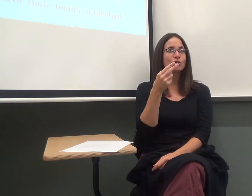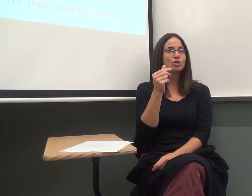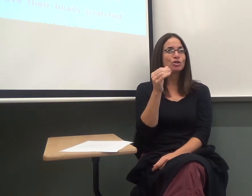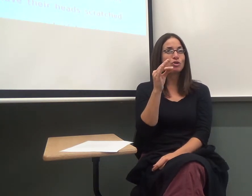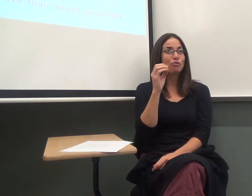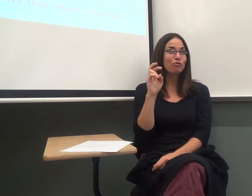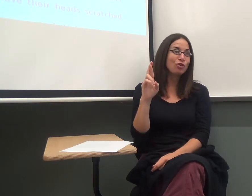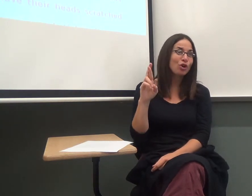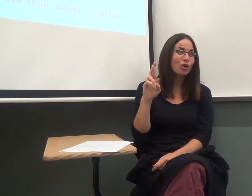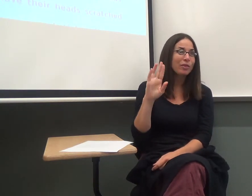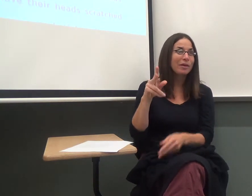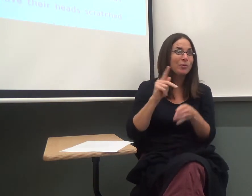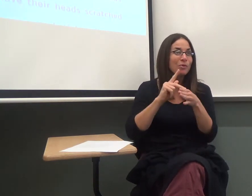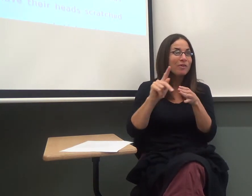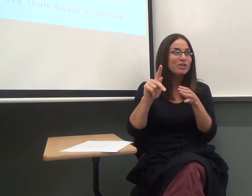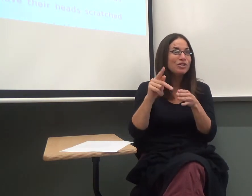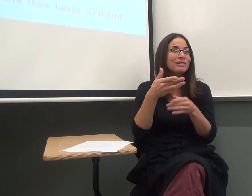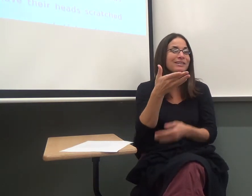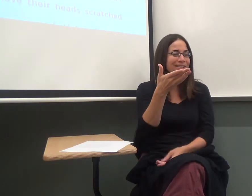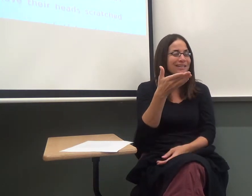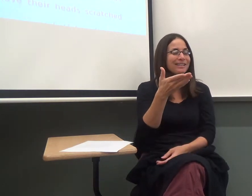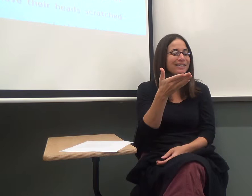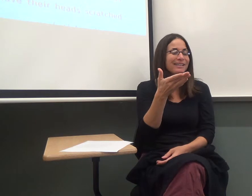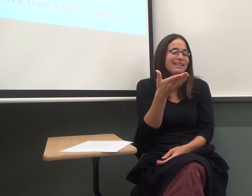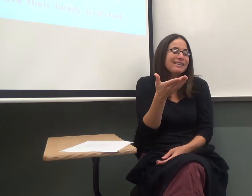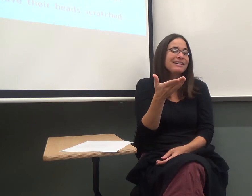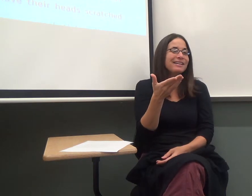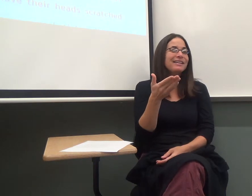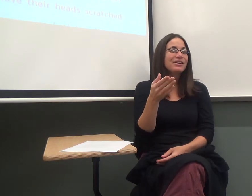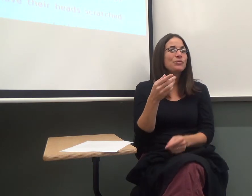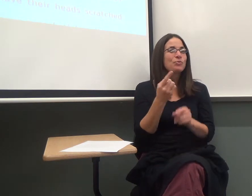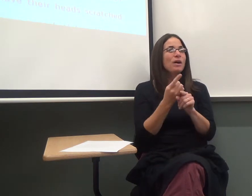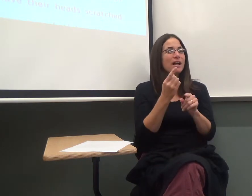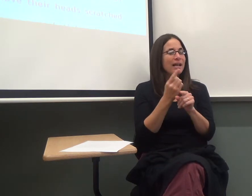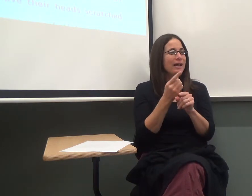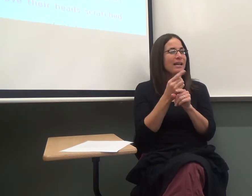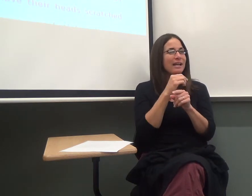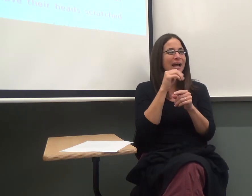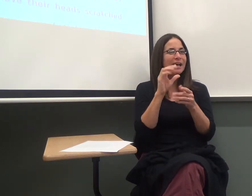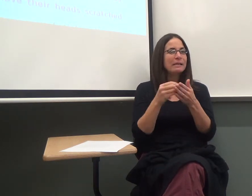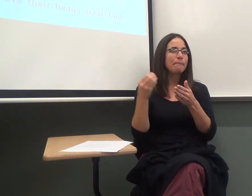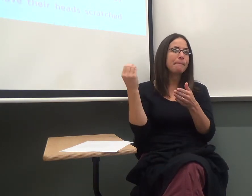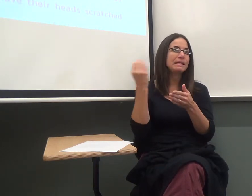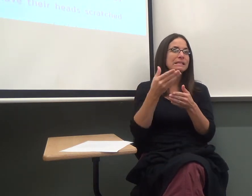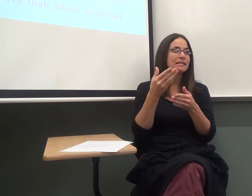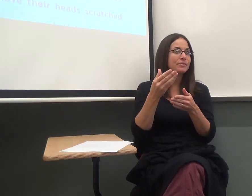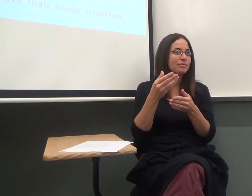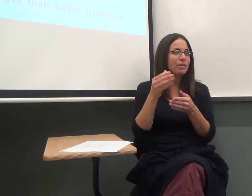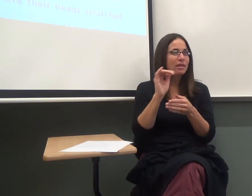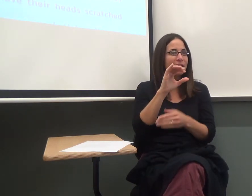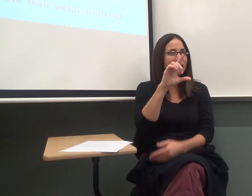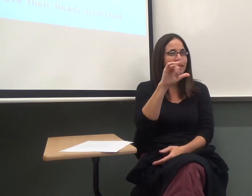good. It's more of the Drive me. it's not necessarily the expensive version of a limo